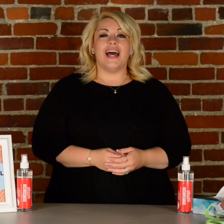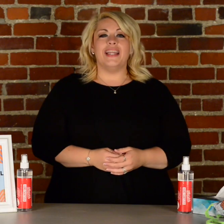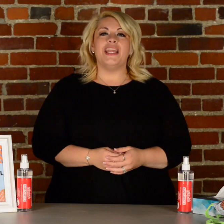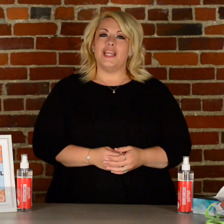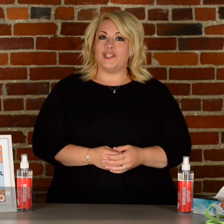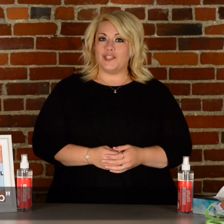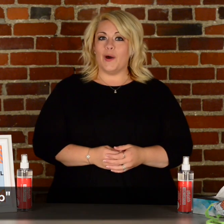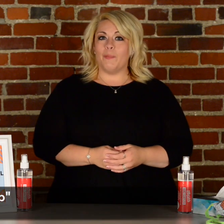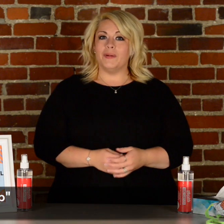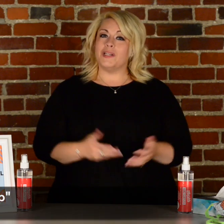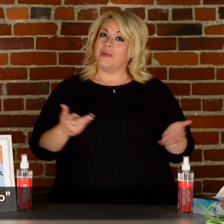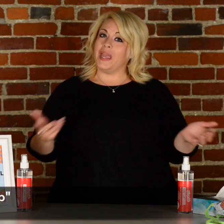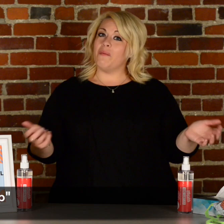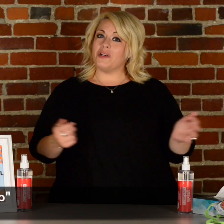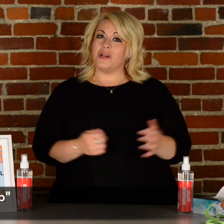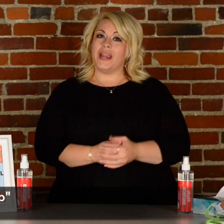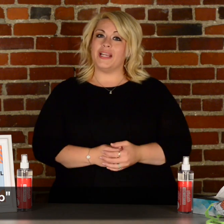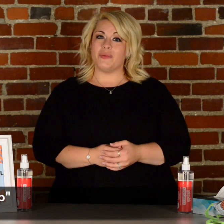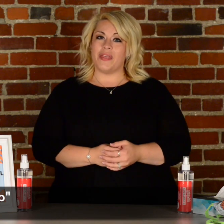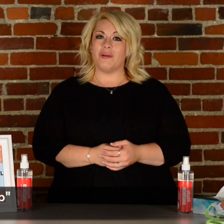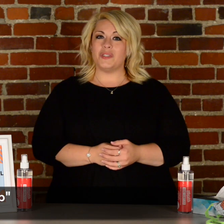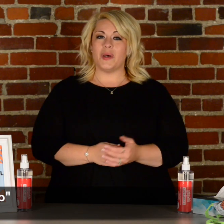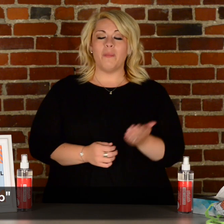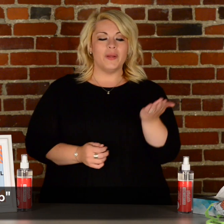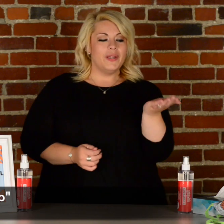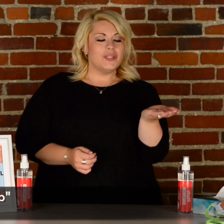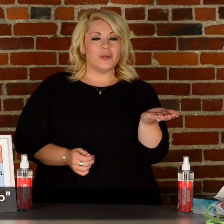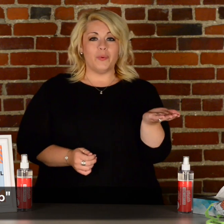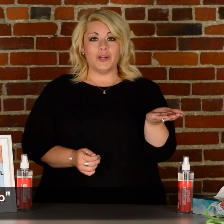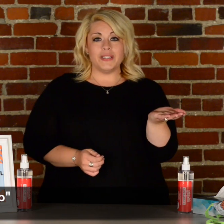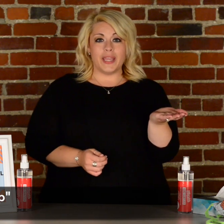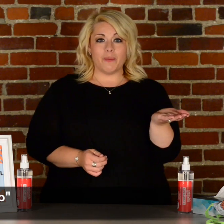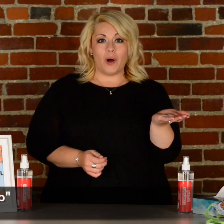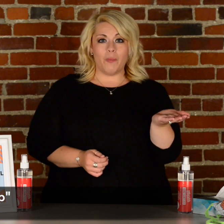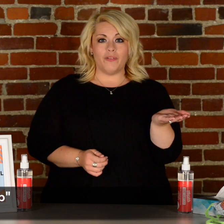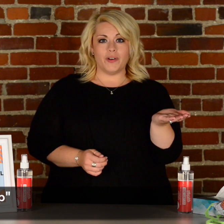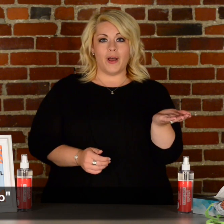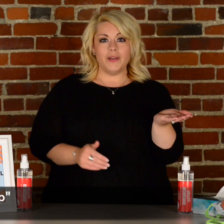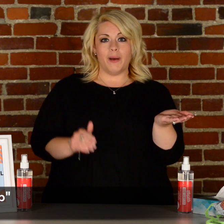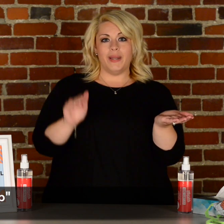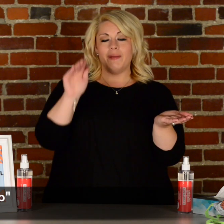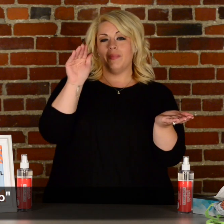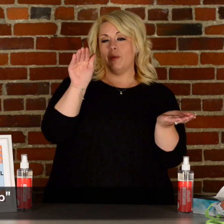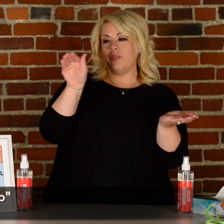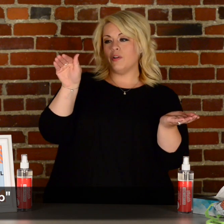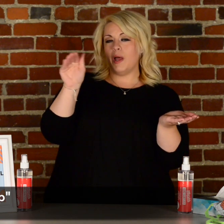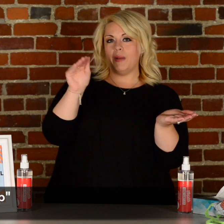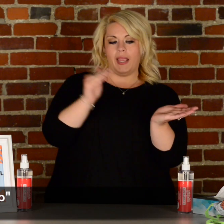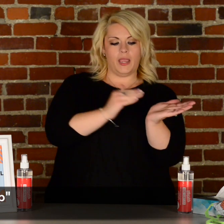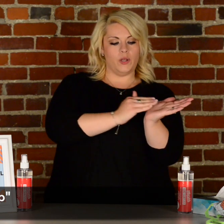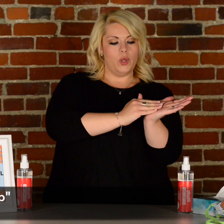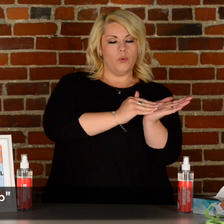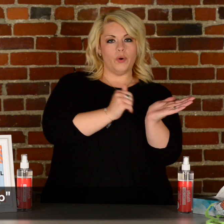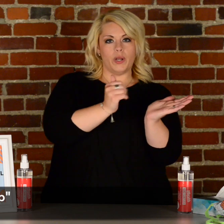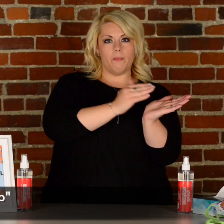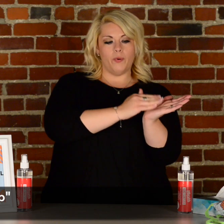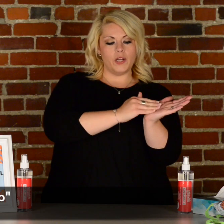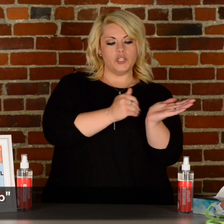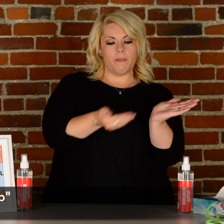sign is soap, because we can't wash our hands without soap. So we're going to take the palm of our non-dominant, and with our dominant hand, we're going to brush the pads